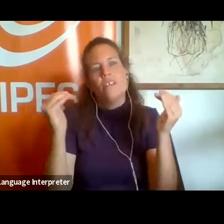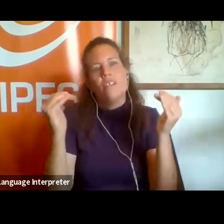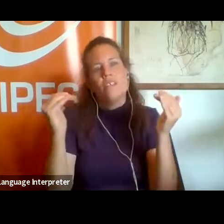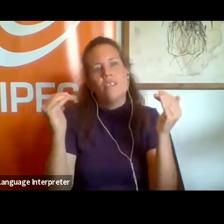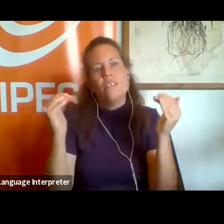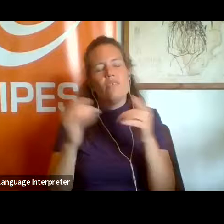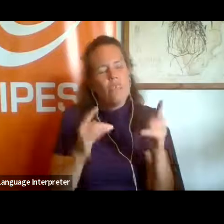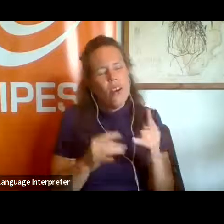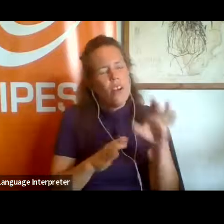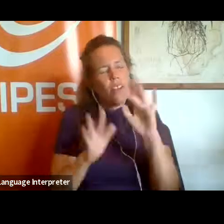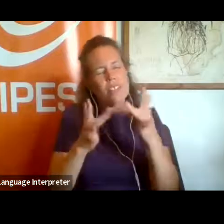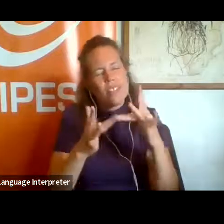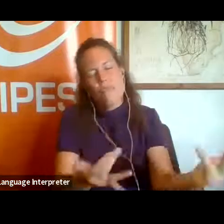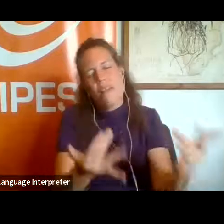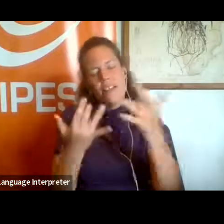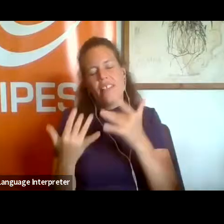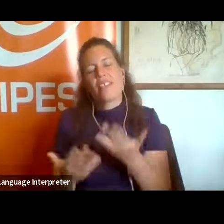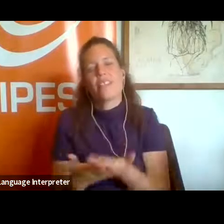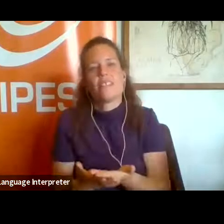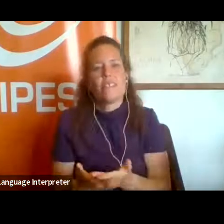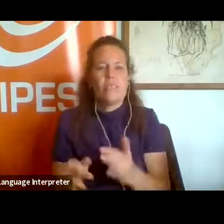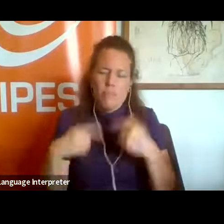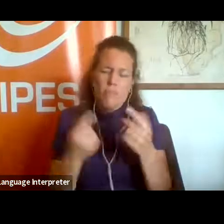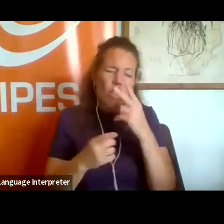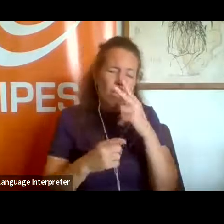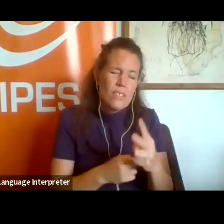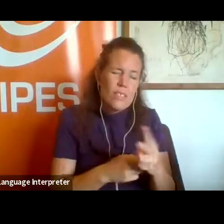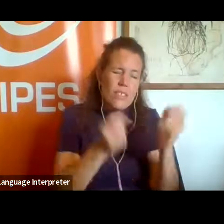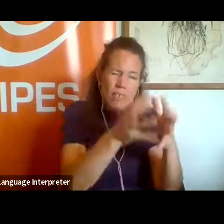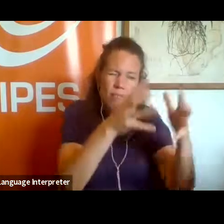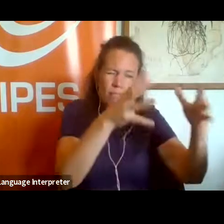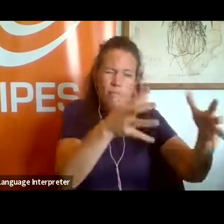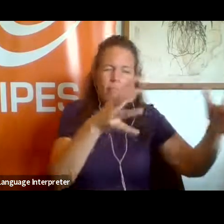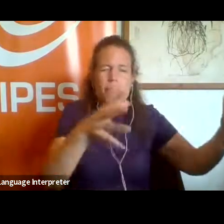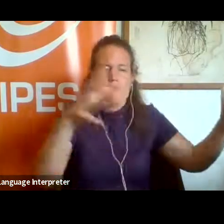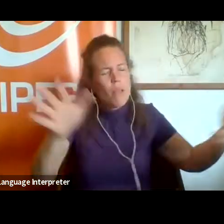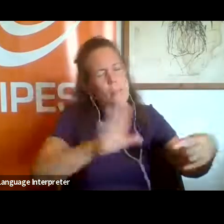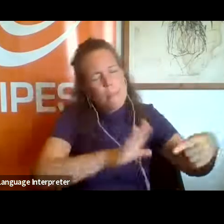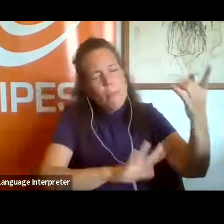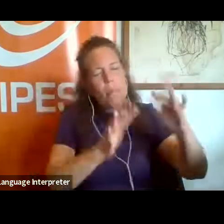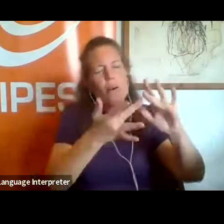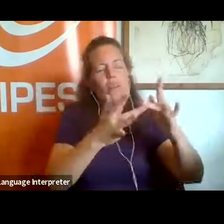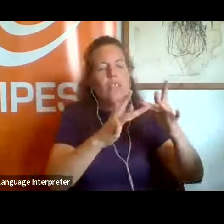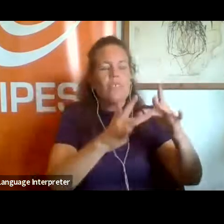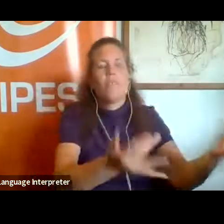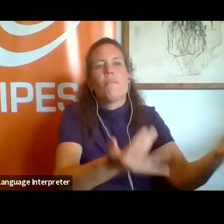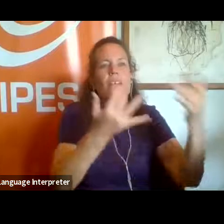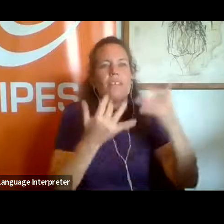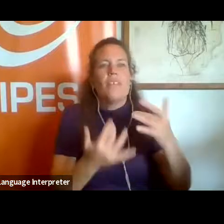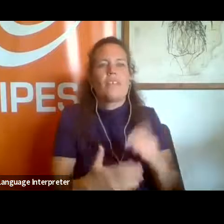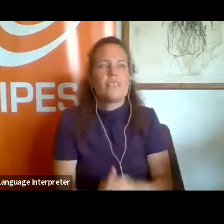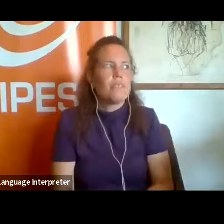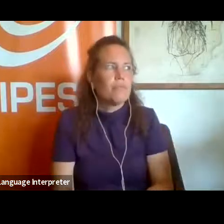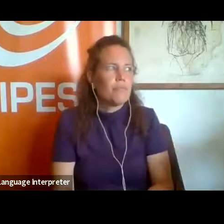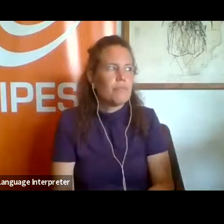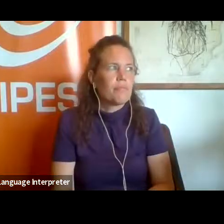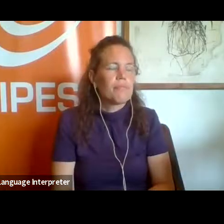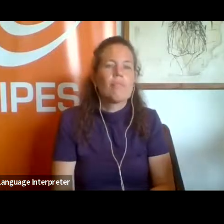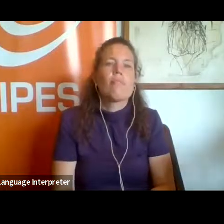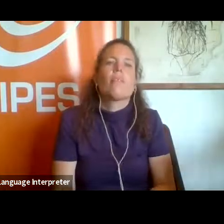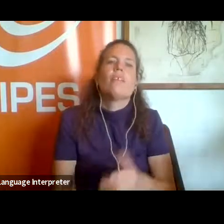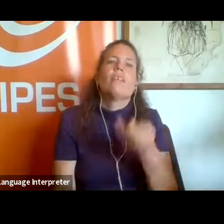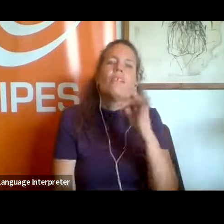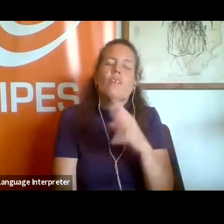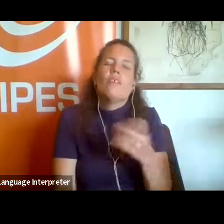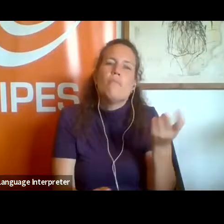cyber attacks, because that's what's happening. We're seeing growth in number of cyber attacks as opposed to the inverse. And as we get more